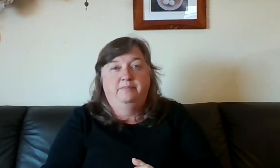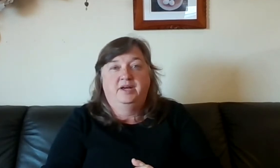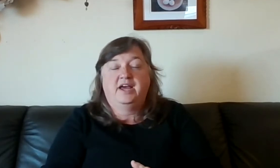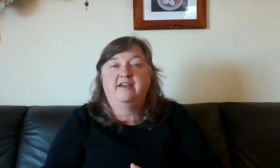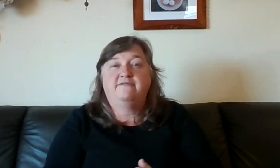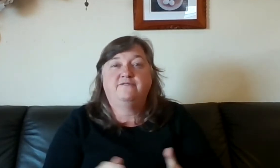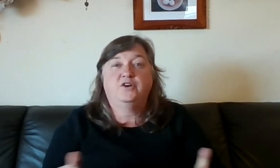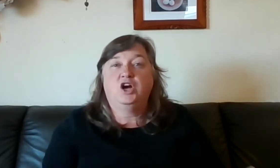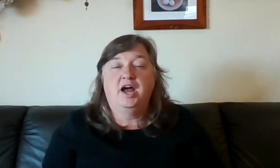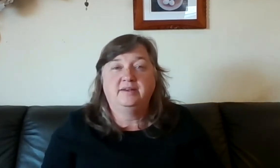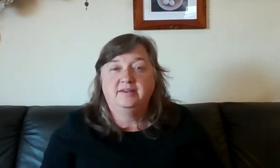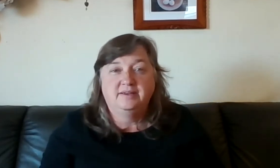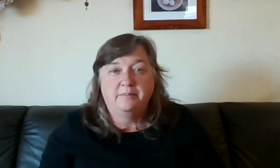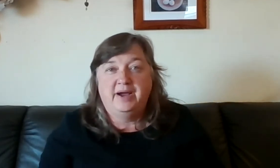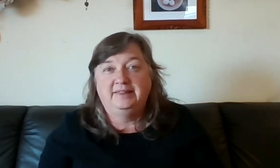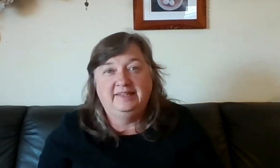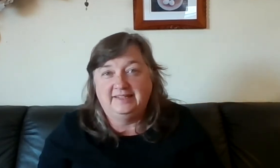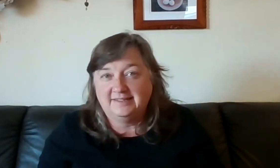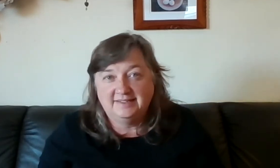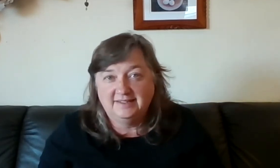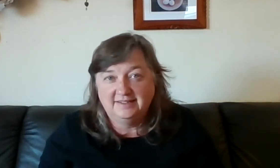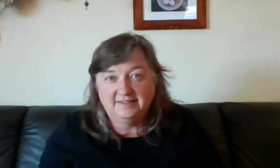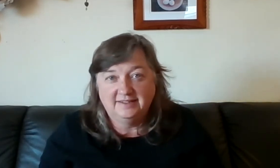but I forgot my list.